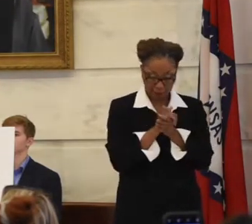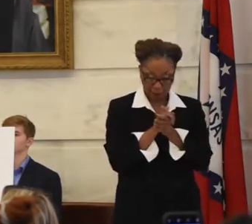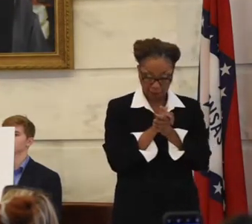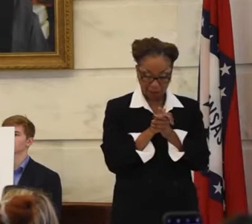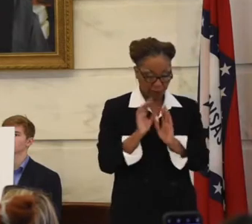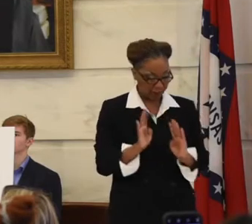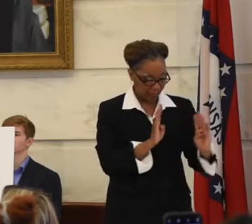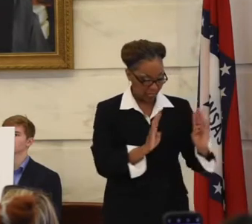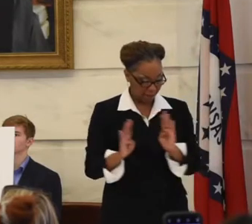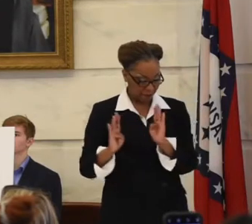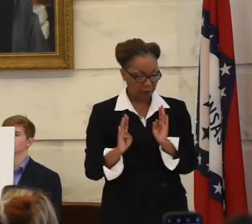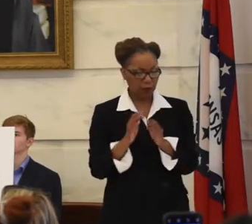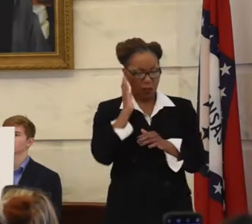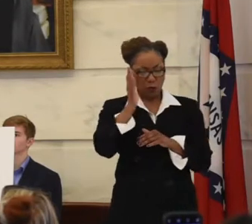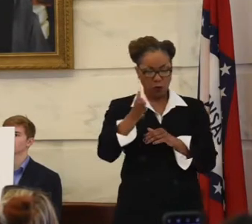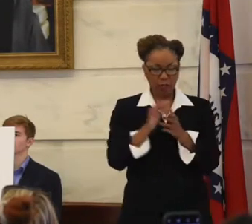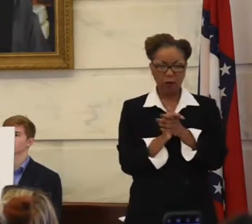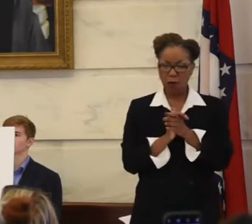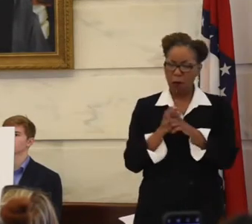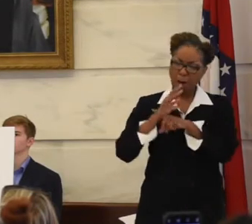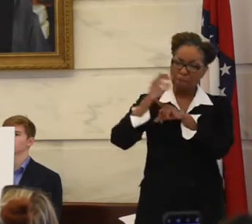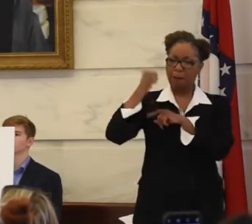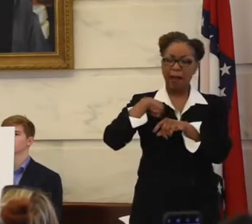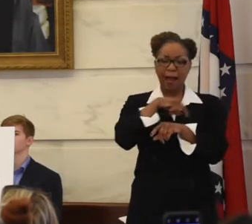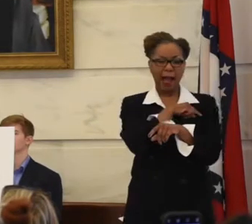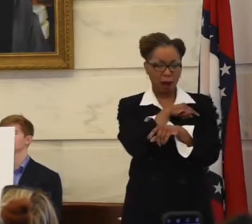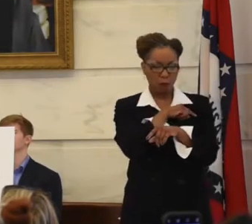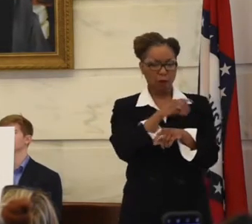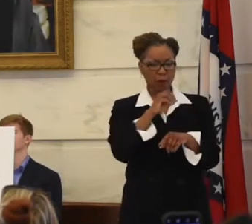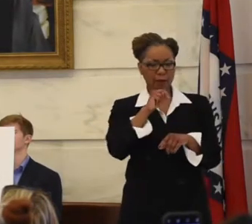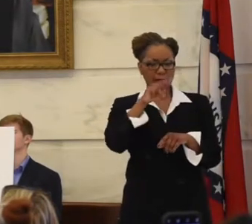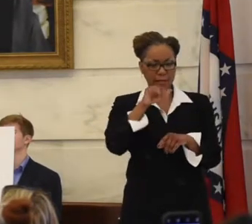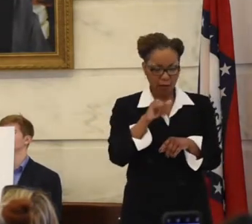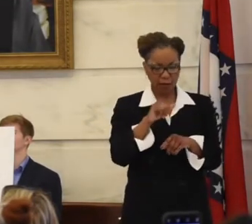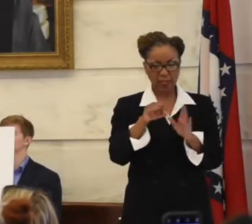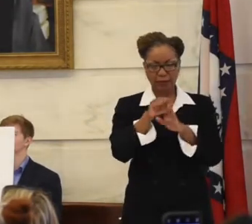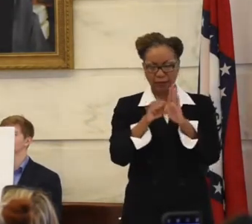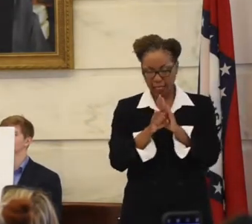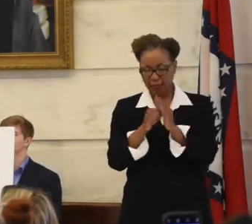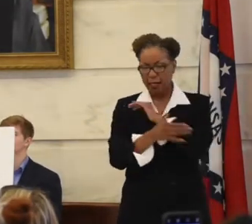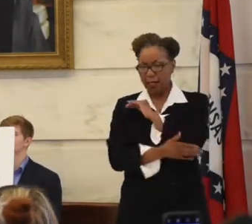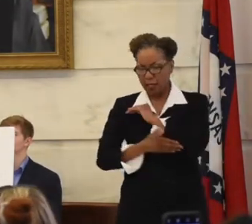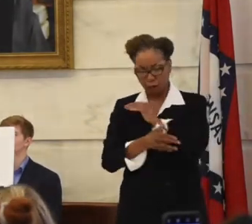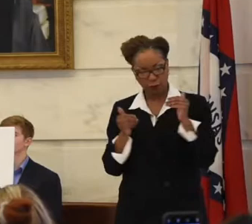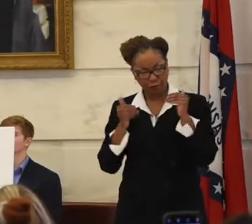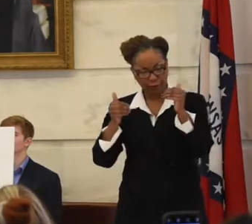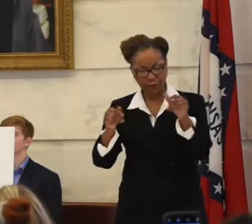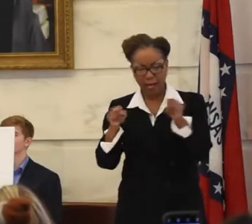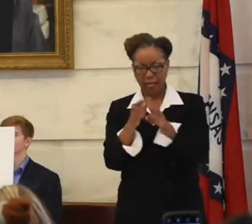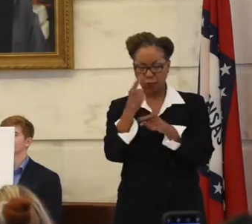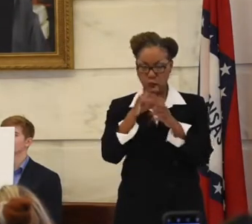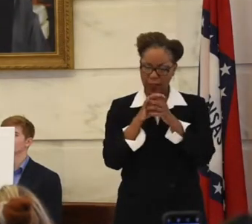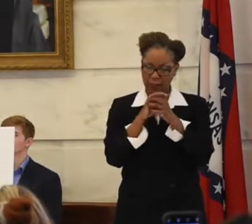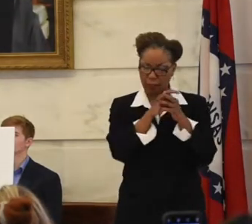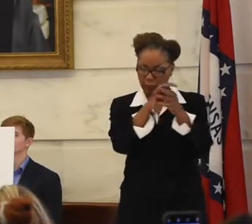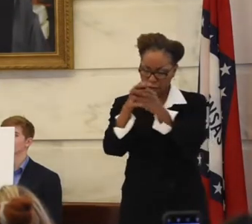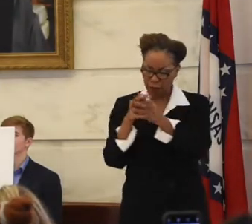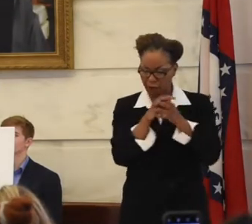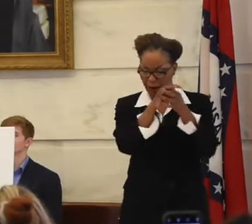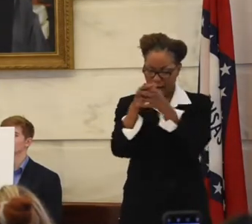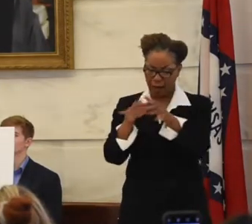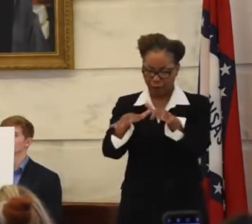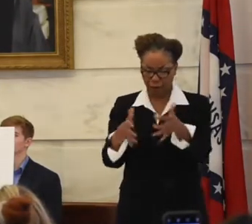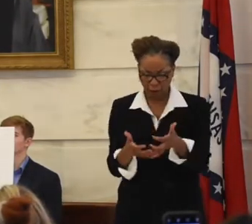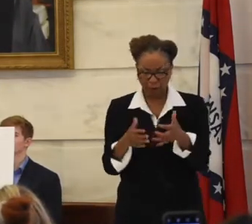and behavior that will propel our county, our state, and our country forward as one unified force